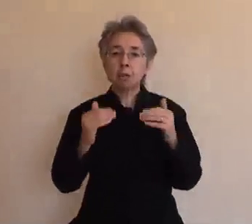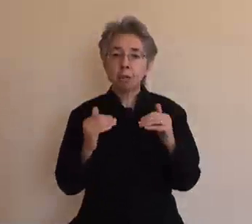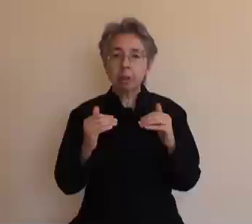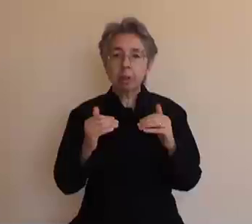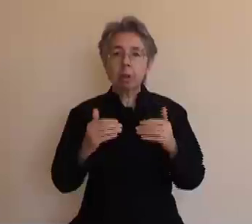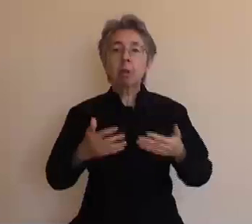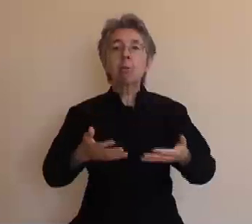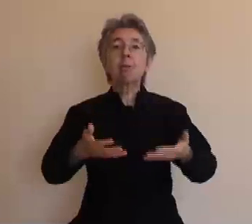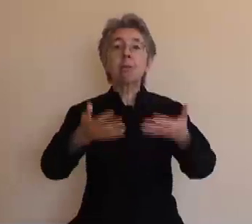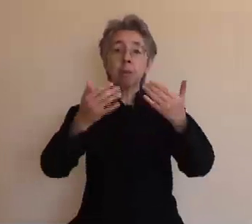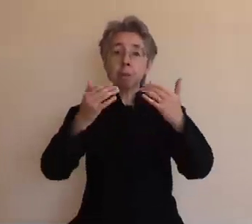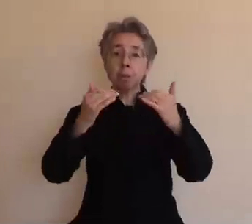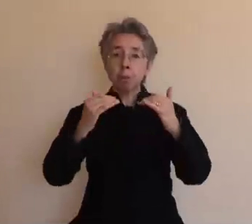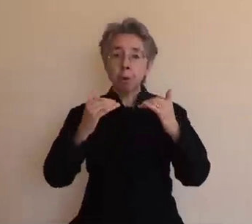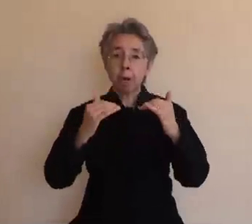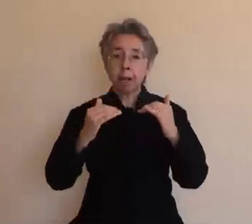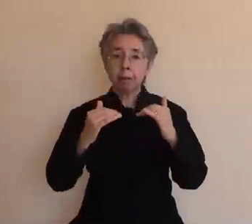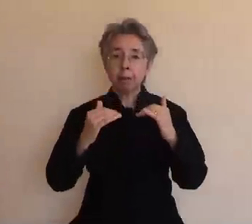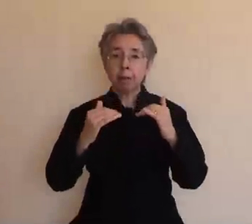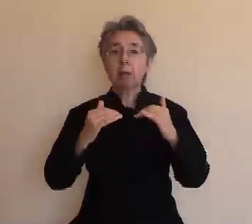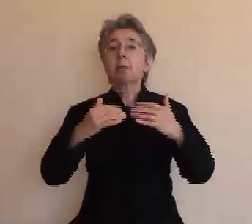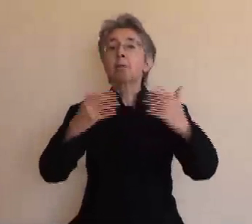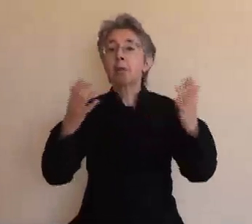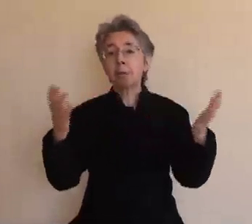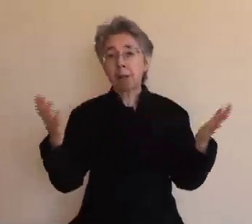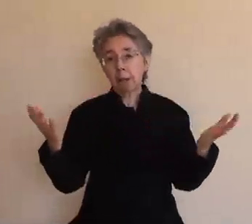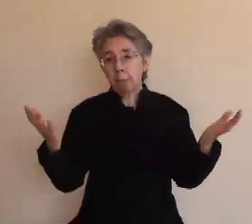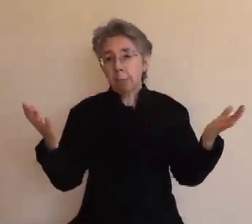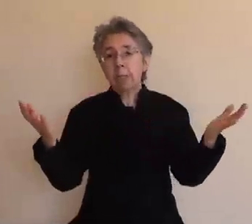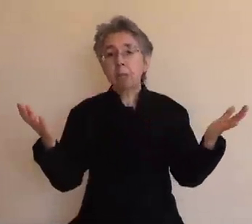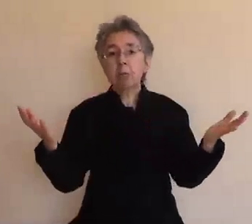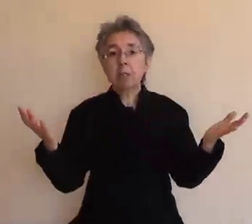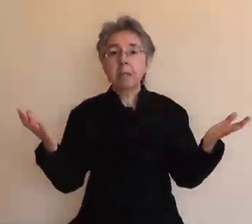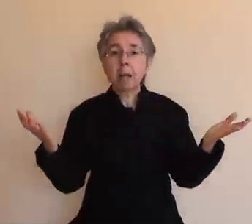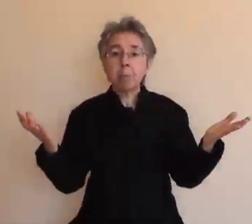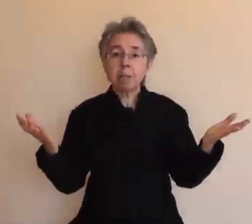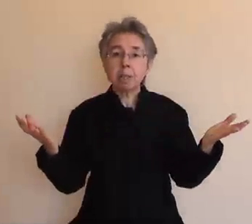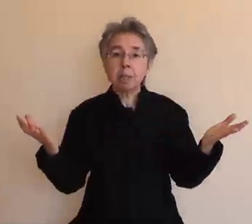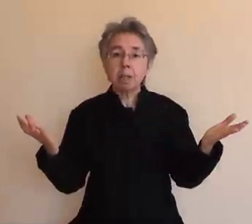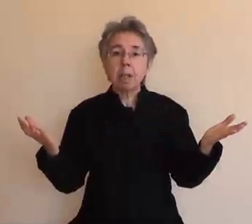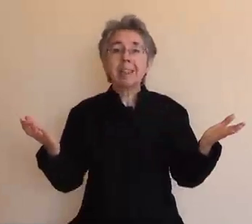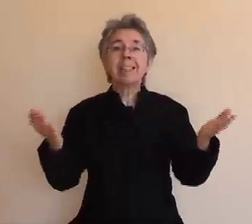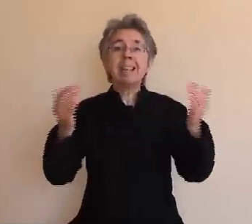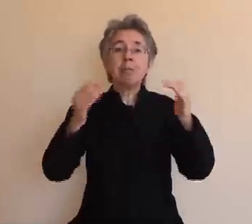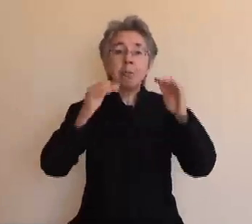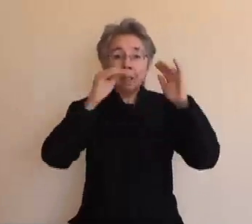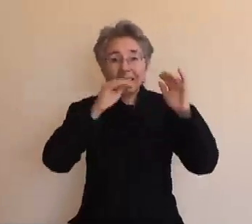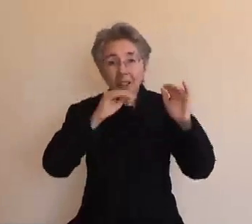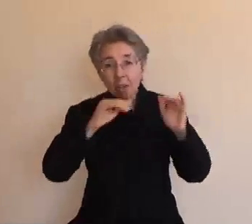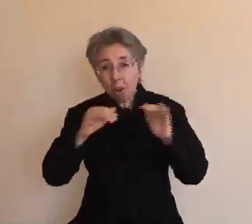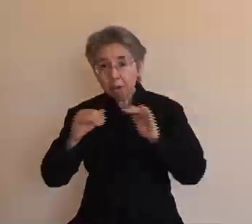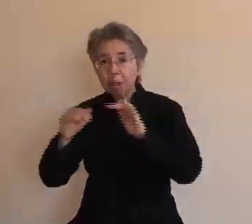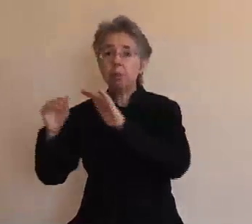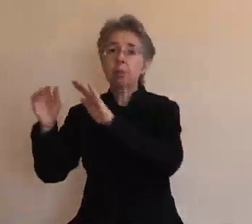meditation, when we focus on the breath, we're not feeding all these habits. Then if we get lost into